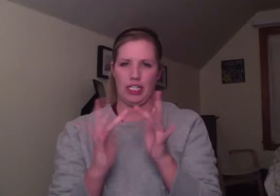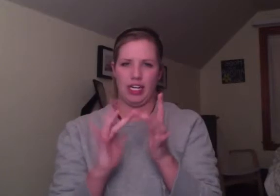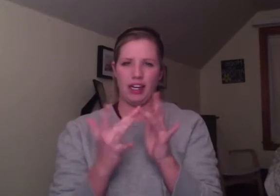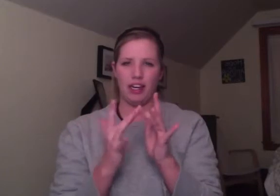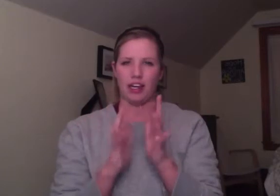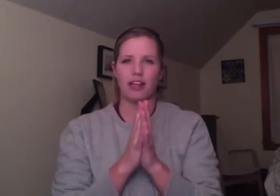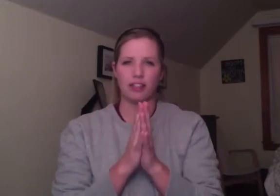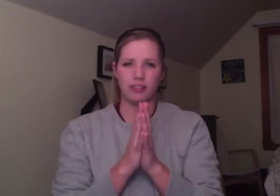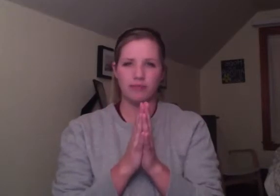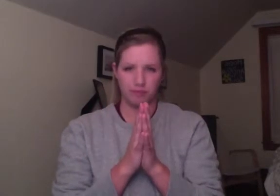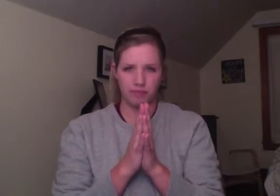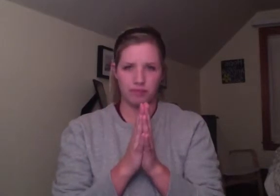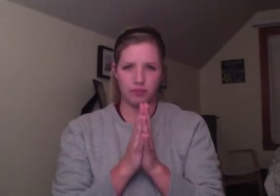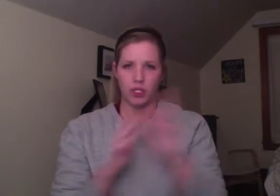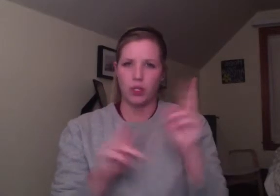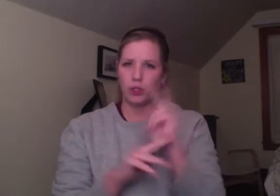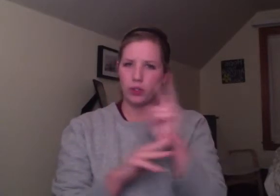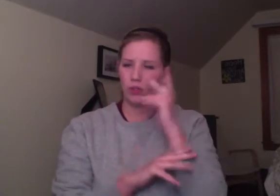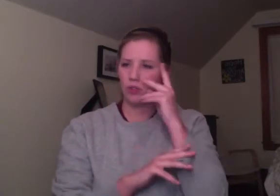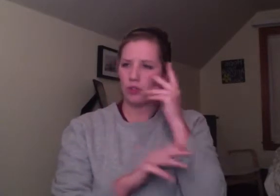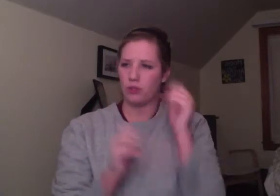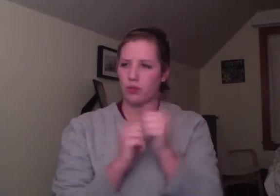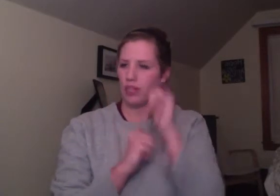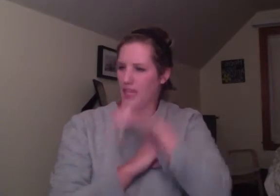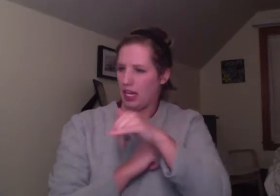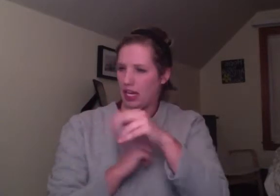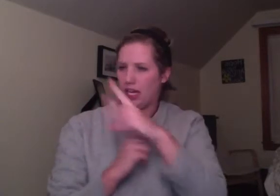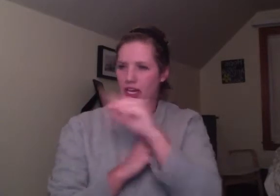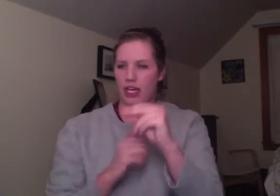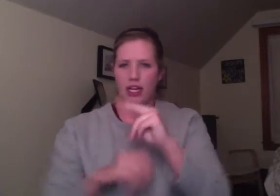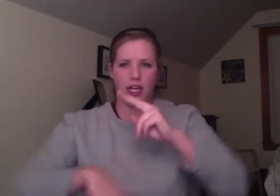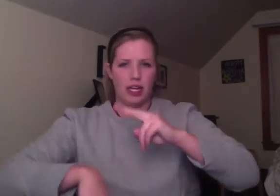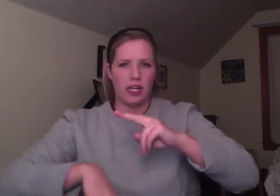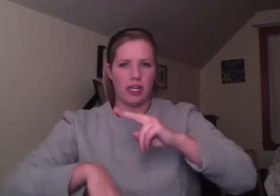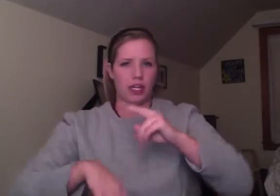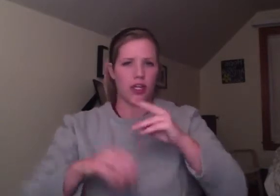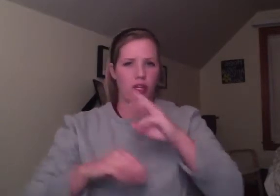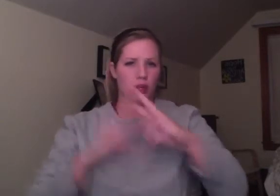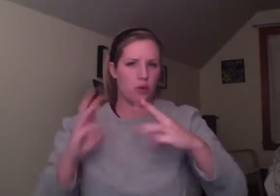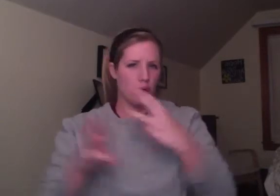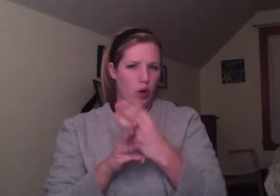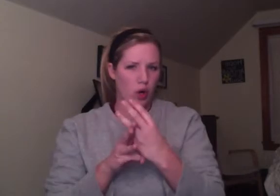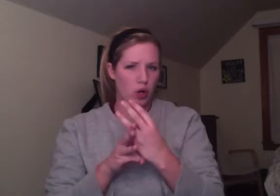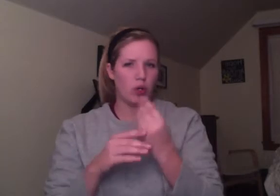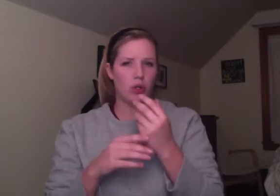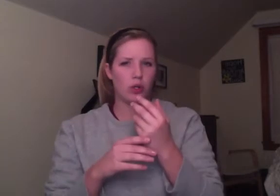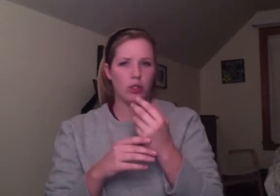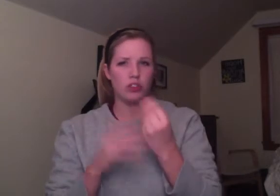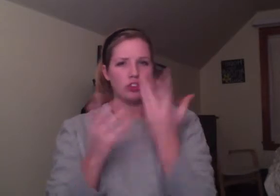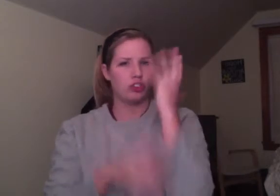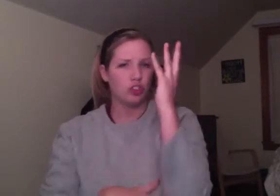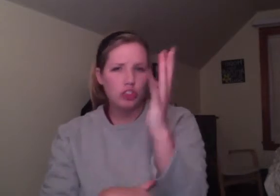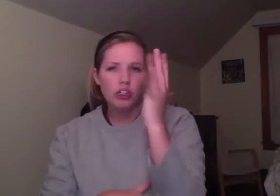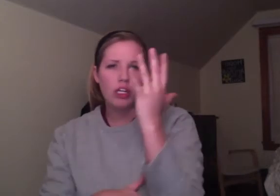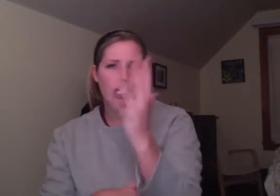using it as that form, he also loved nature and he loved photographing nature. So quite often he would sit in his backyard, and